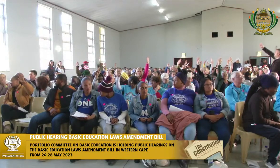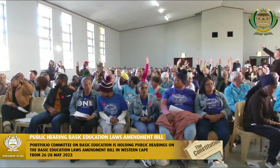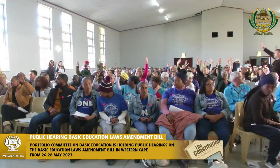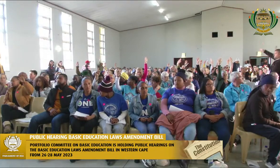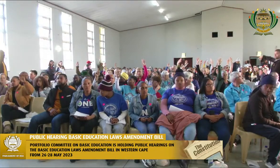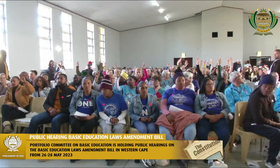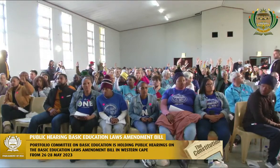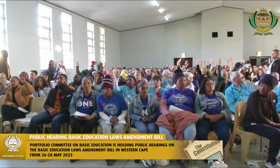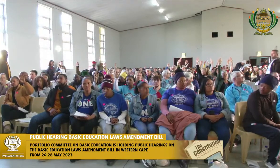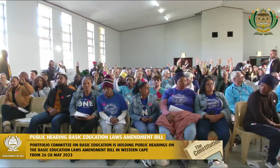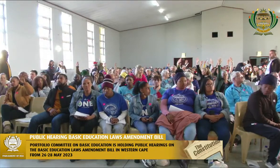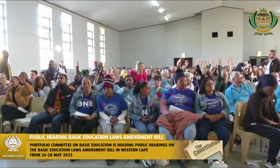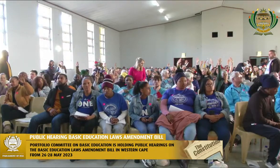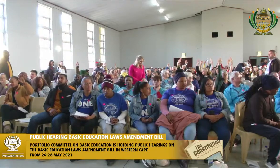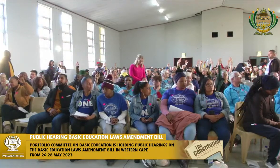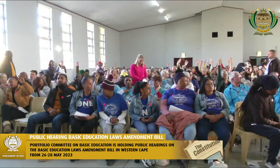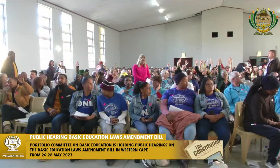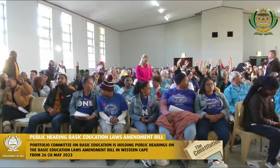Six.